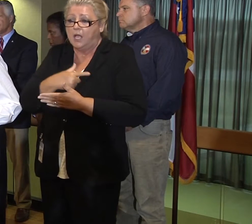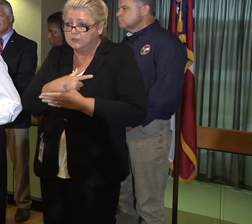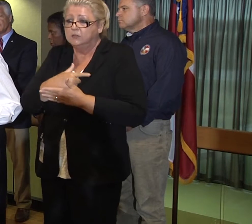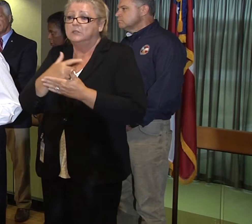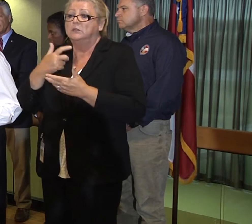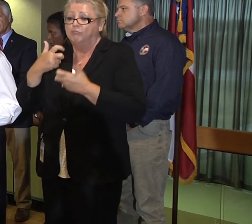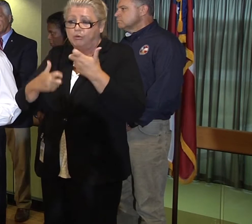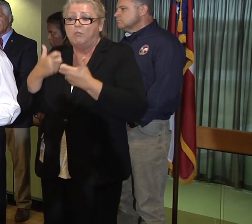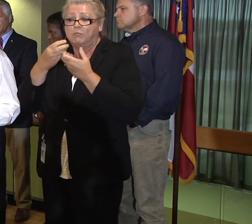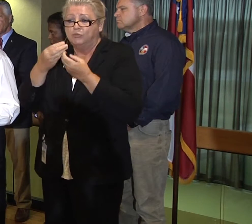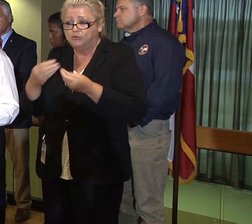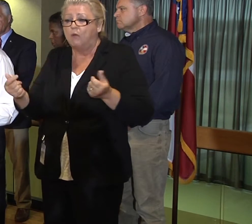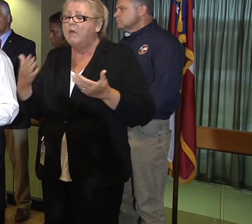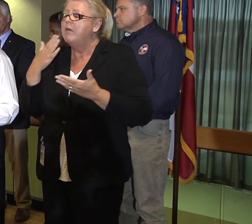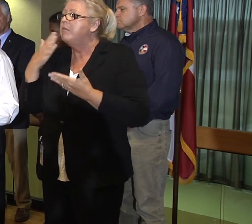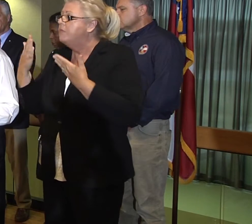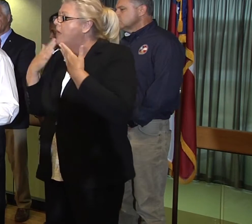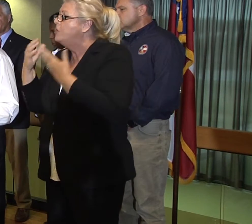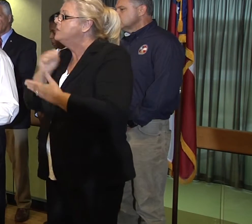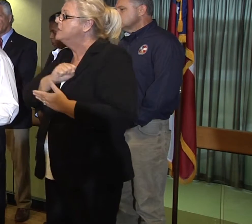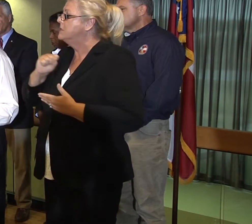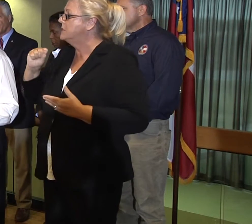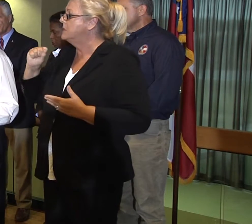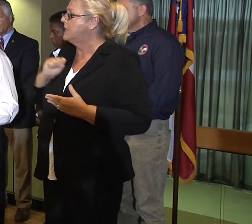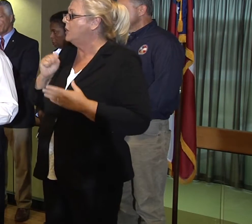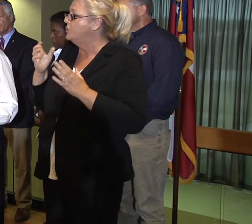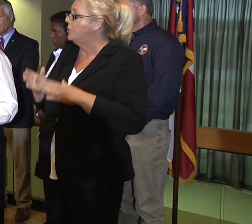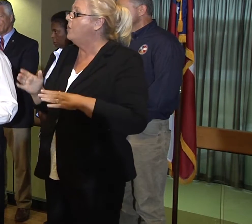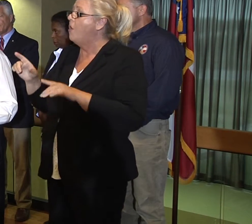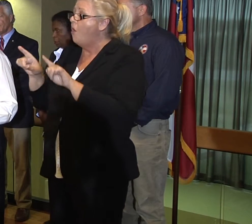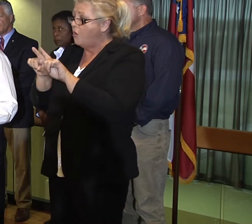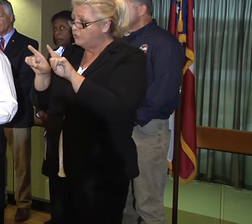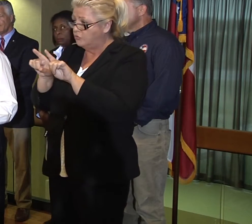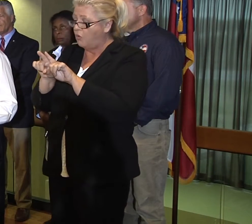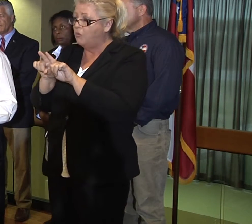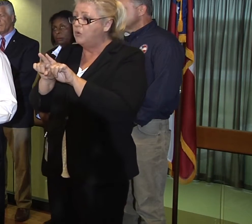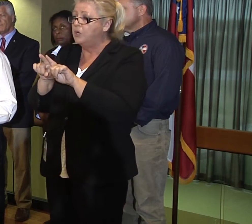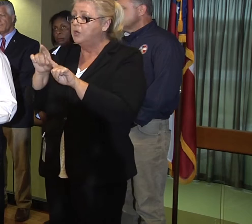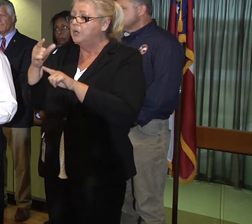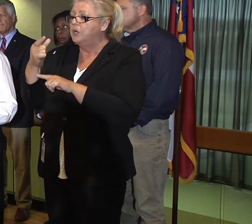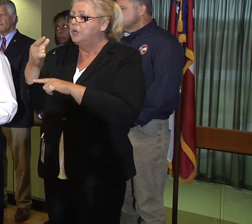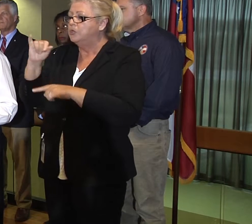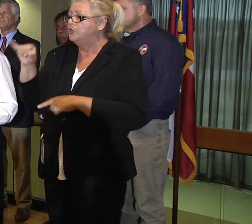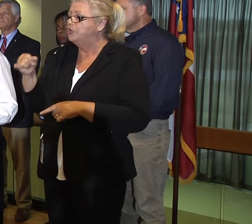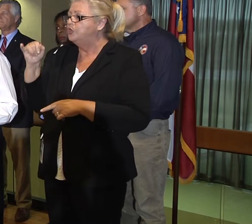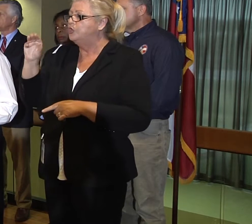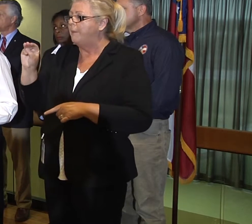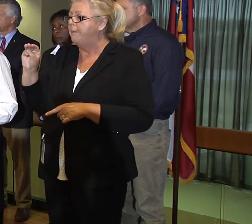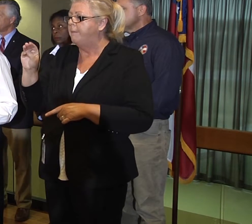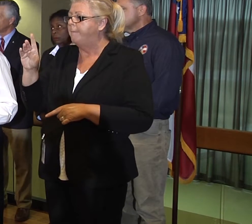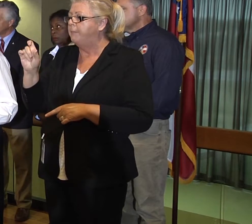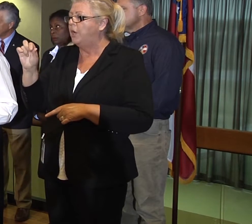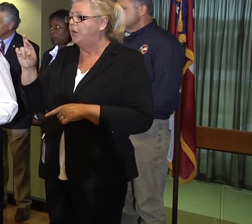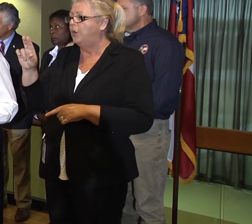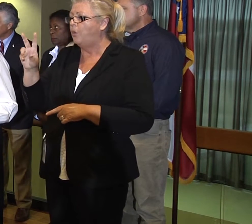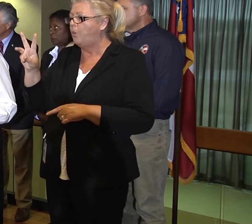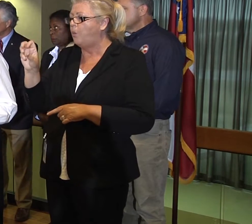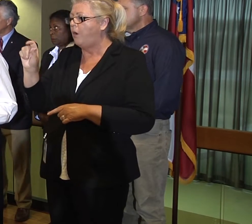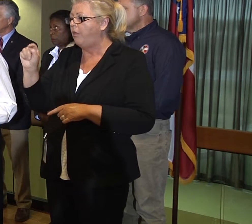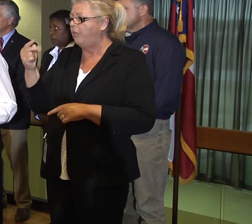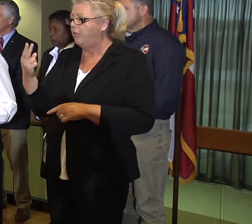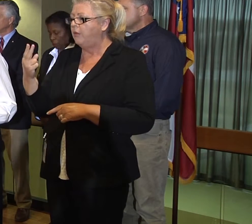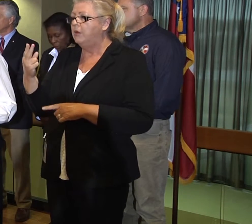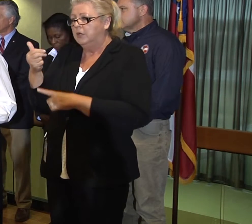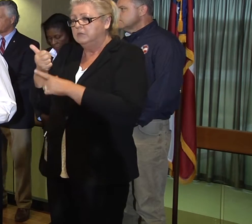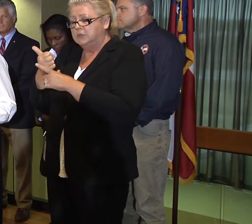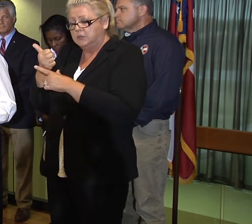you, Senator. I appreciate you being here. I have with me also Jim Butterworth, who is the head of our